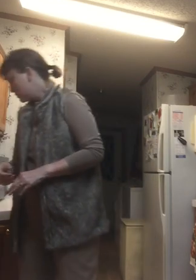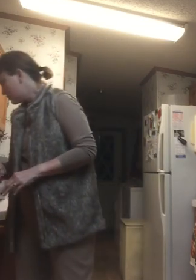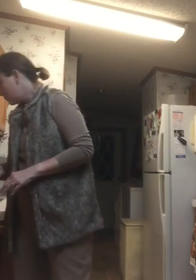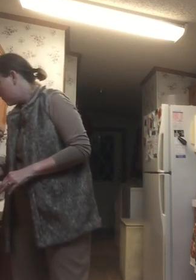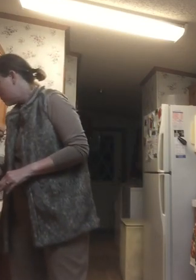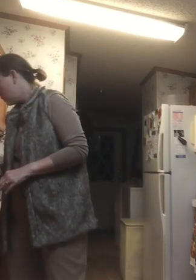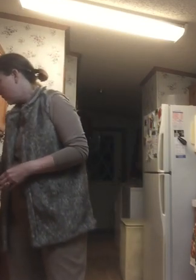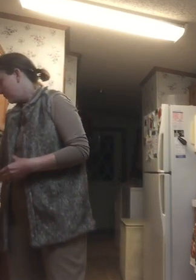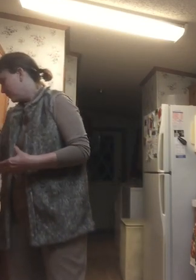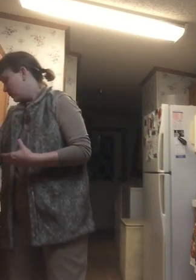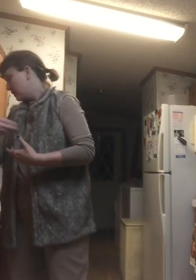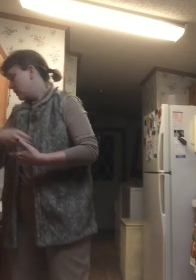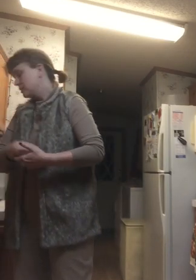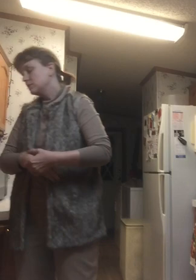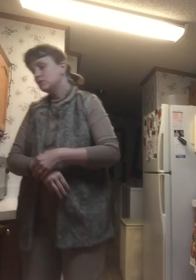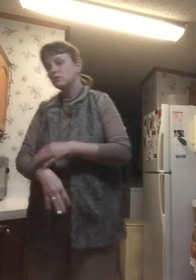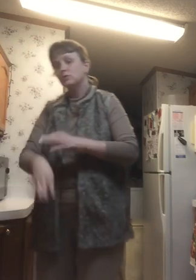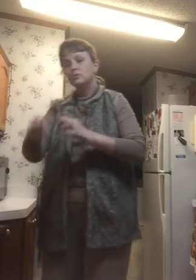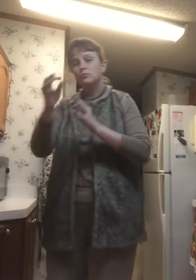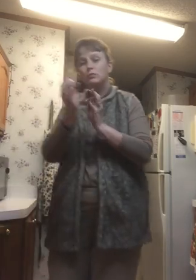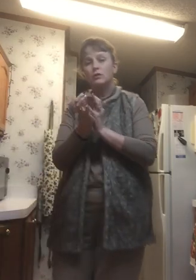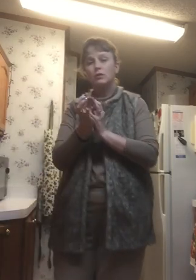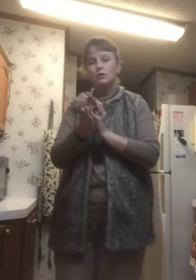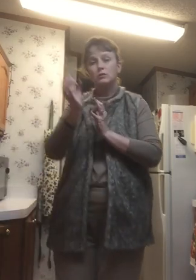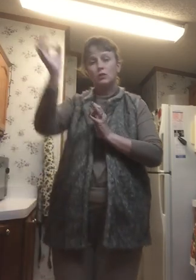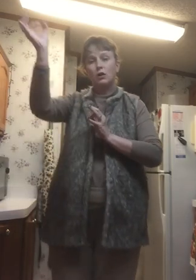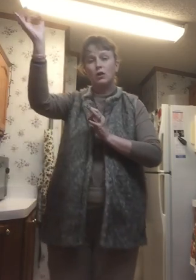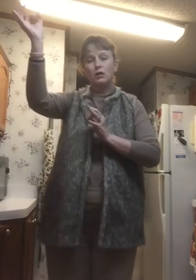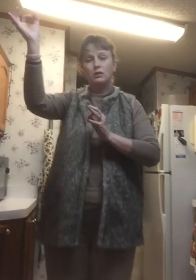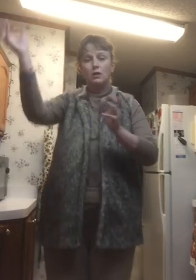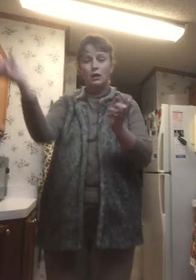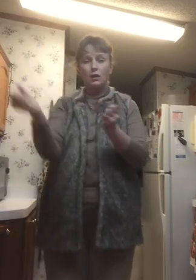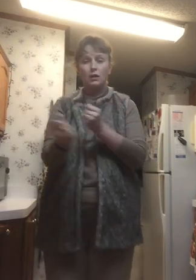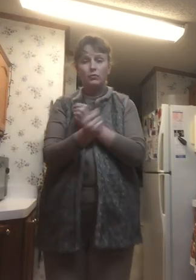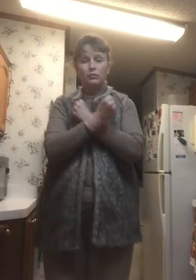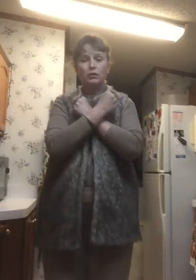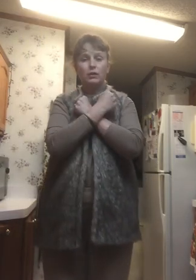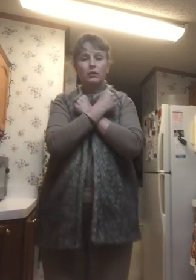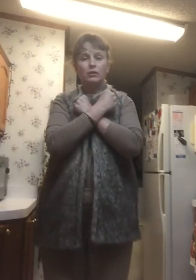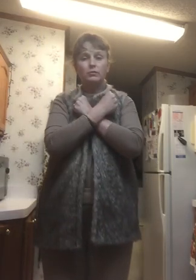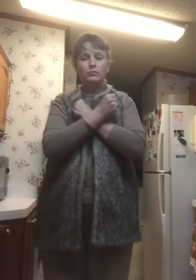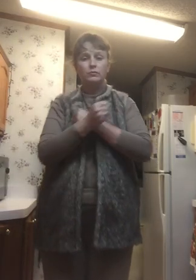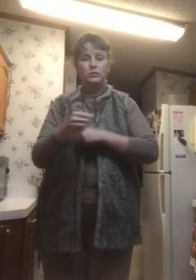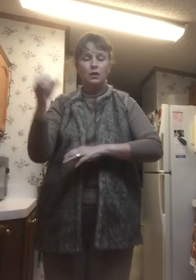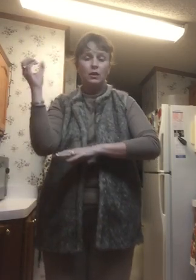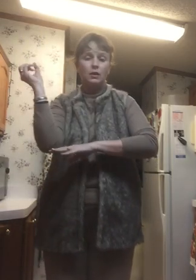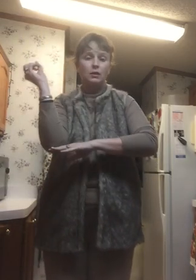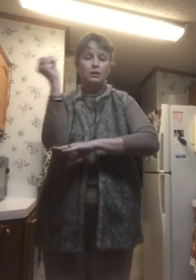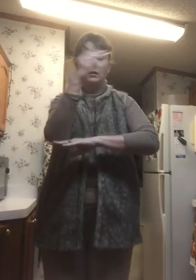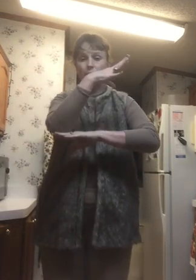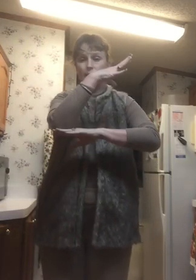So it's into the dawn of love's light.